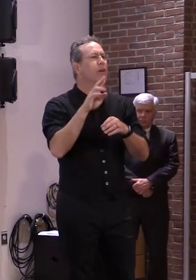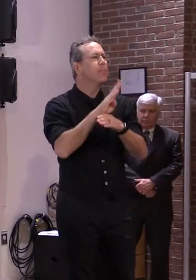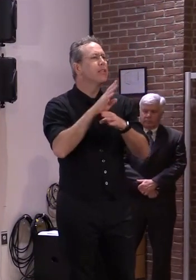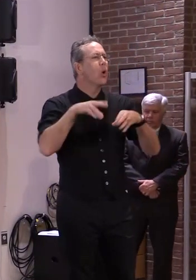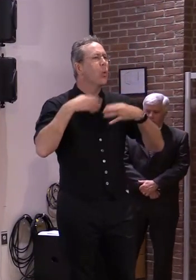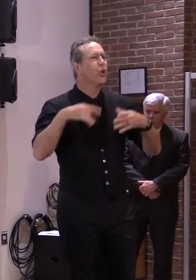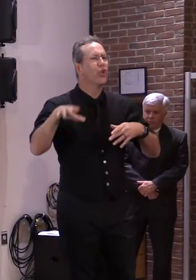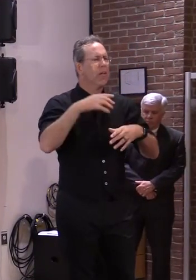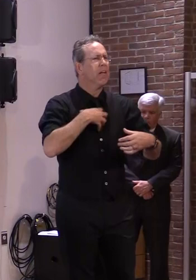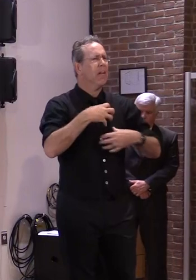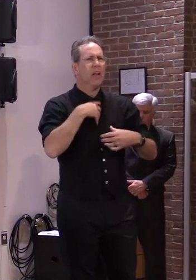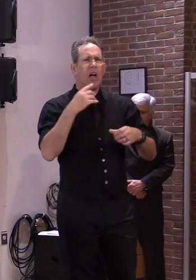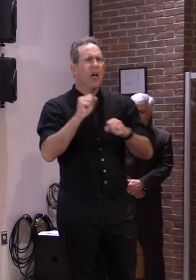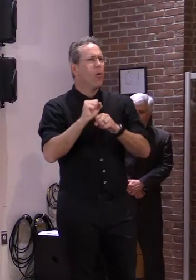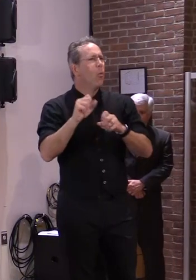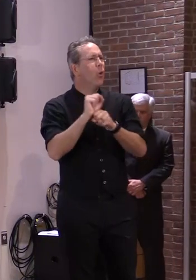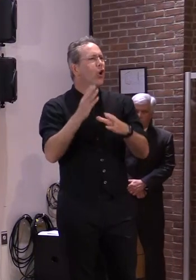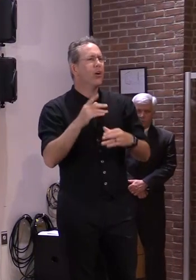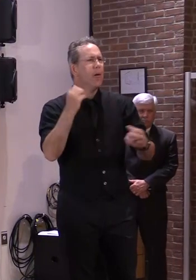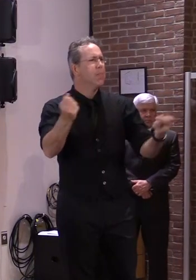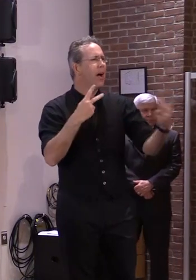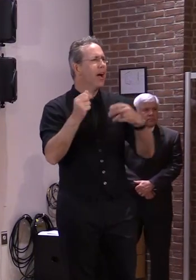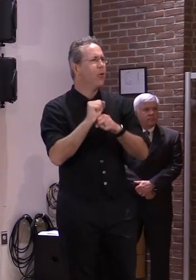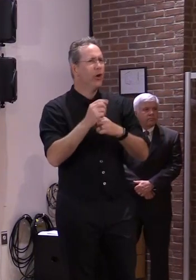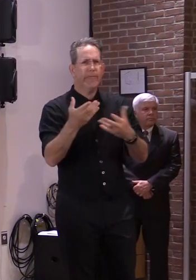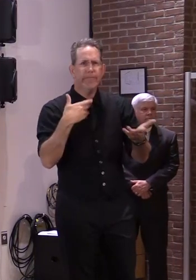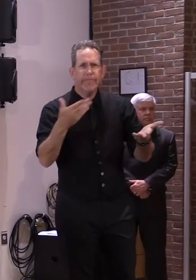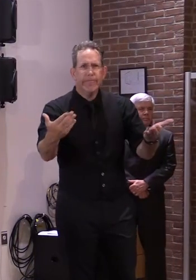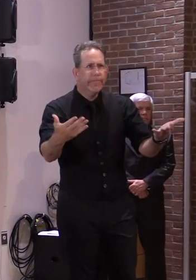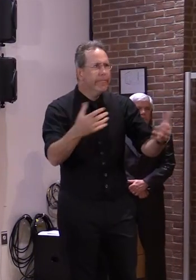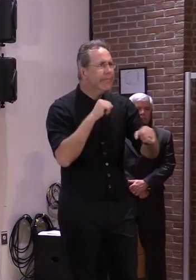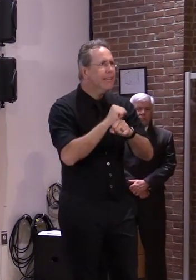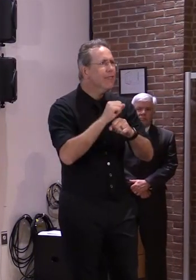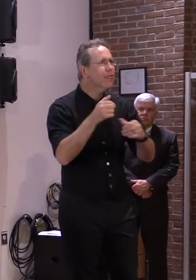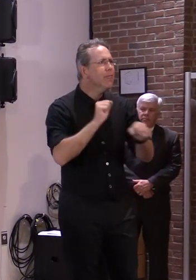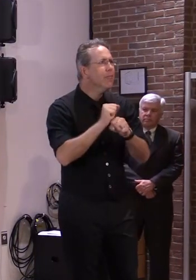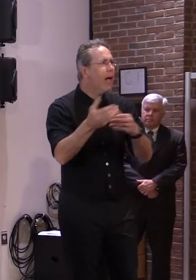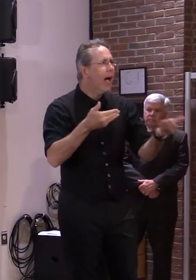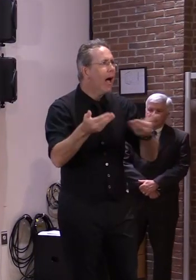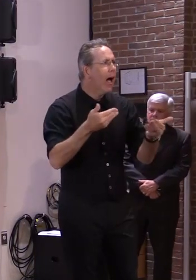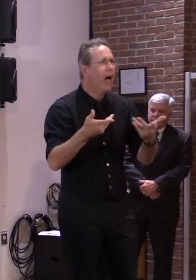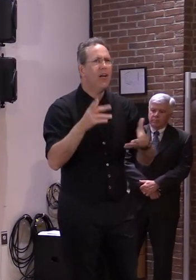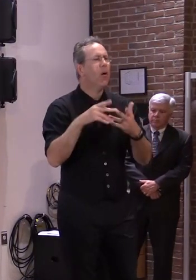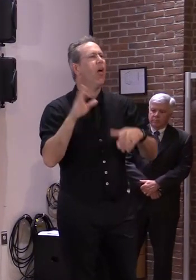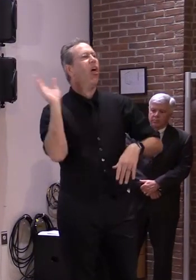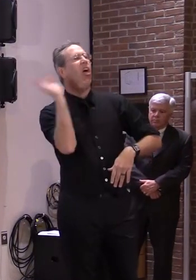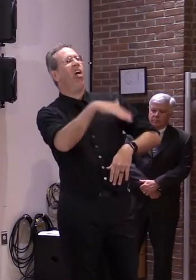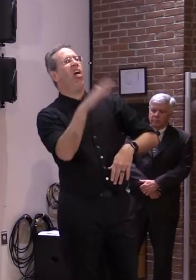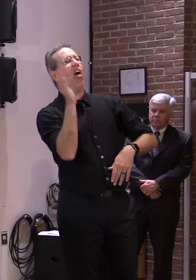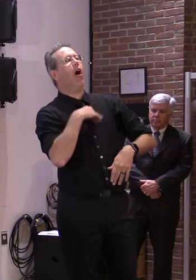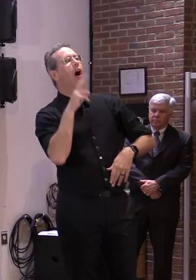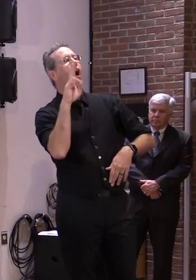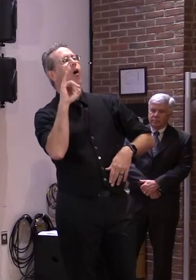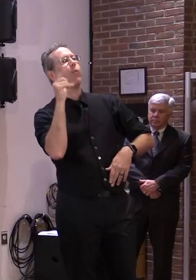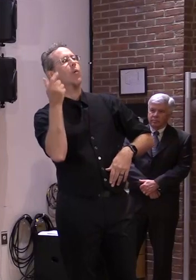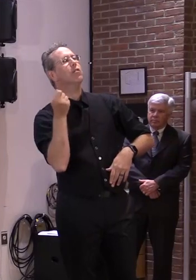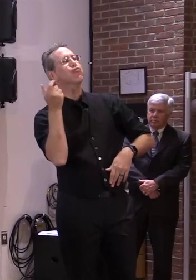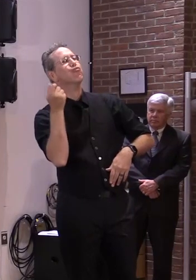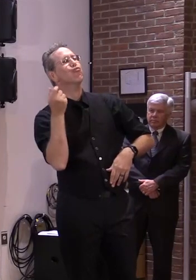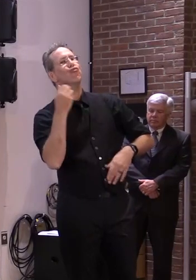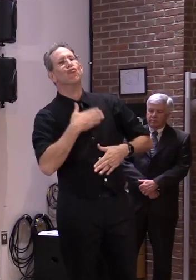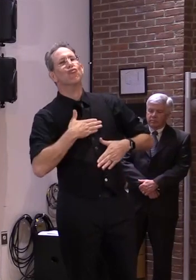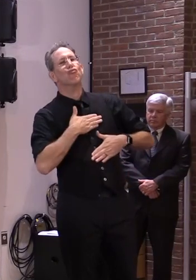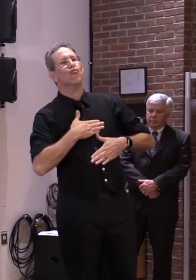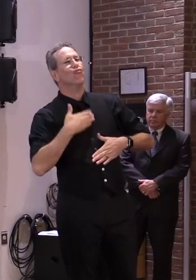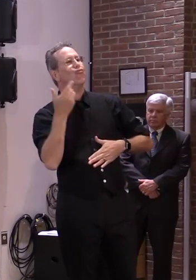people are just slumming on the sidelines taking the federal payout for unemployment. What's your reaction to that?